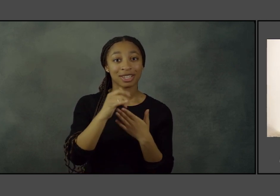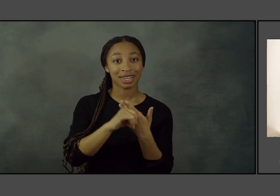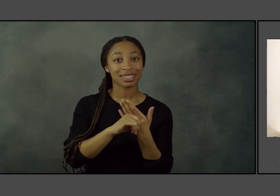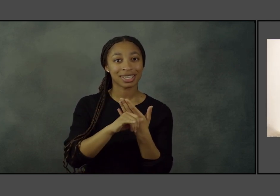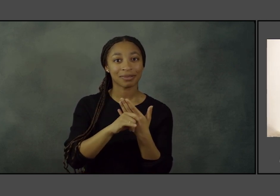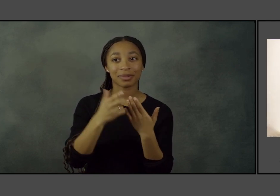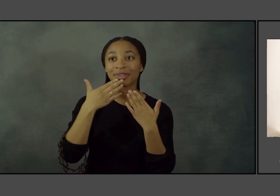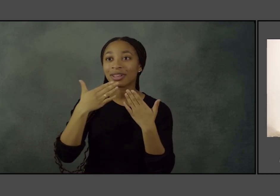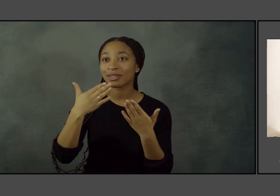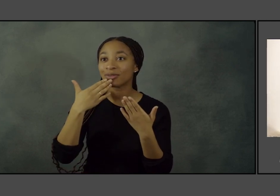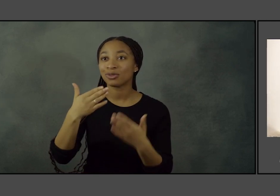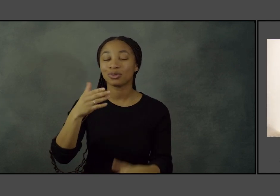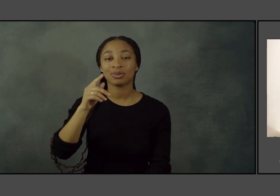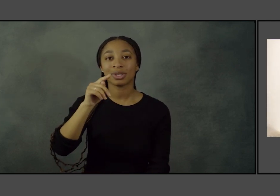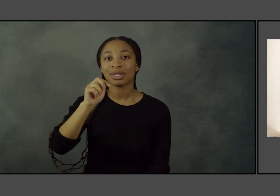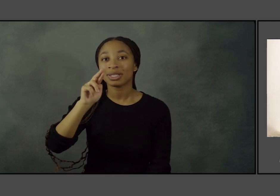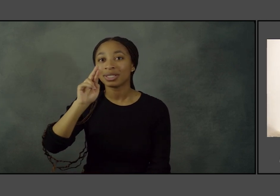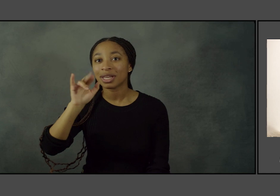dear friend